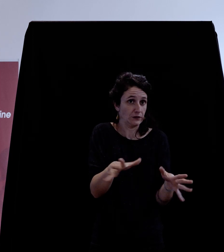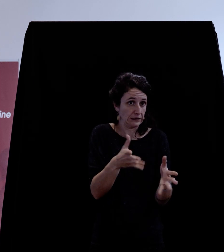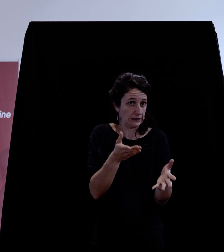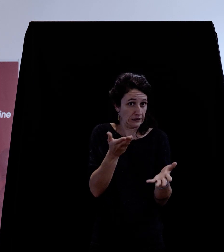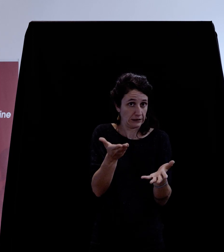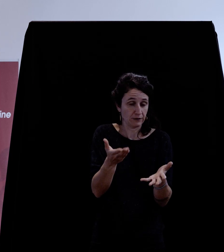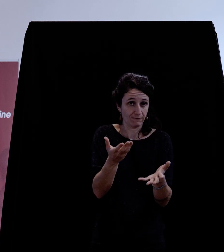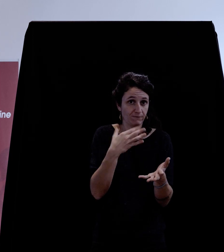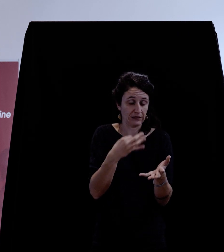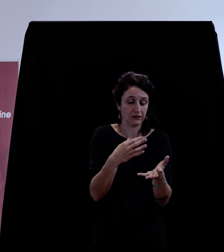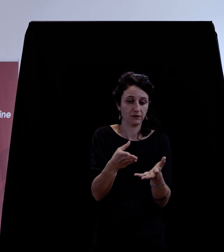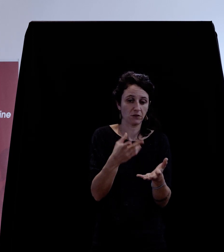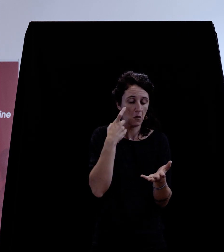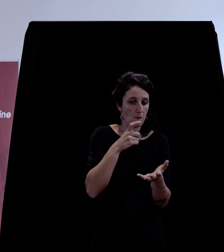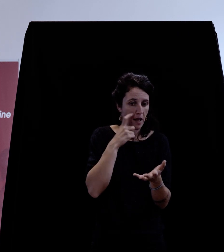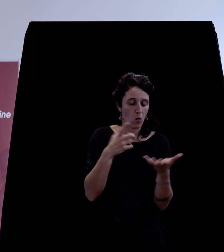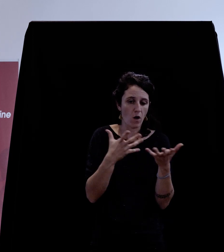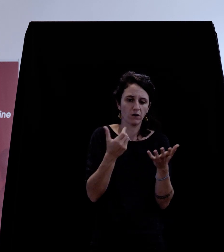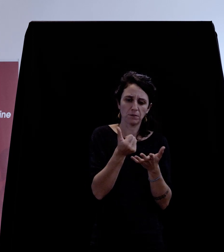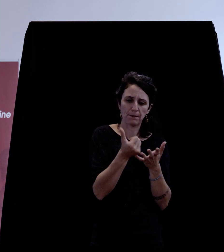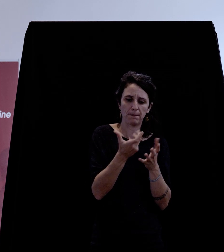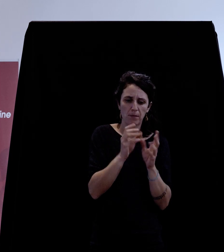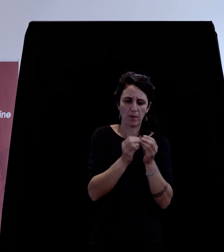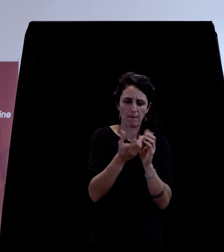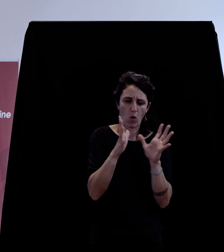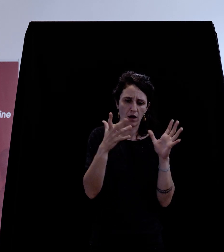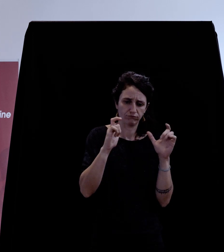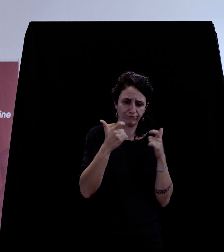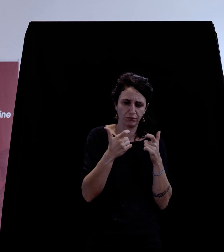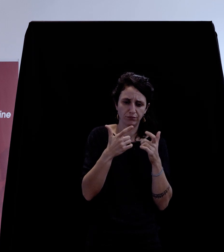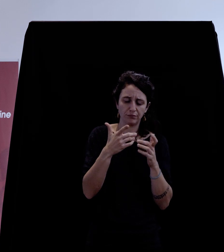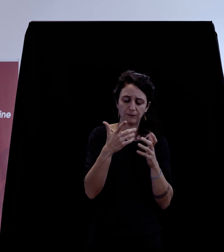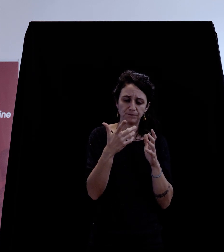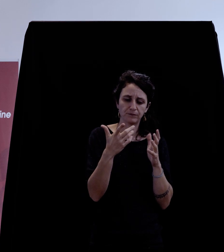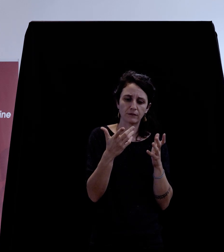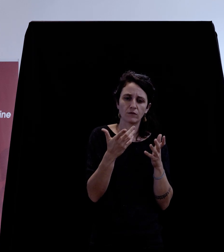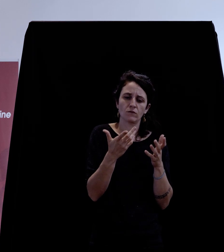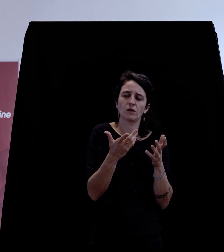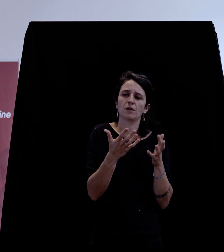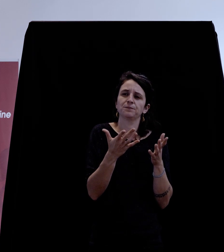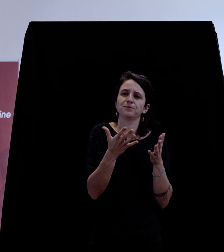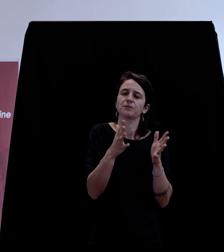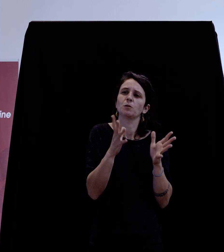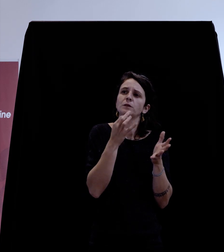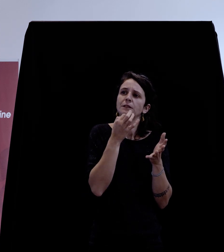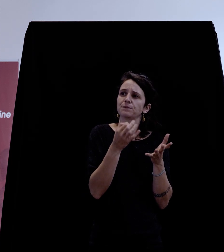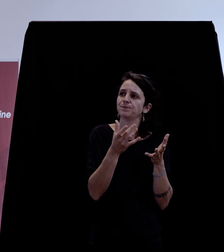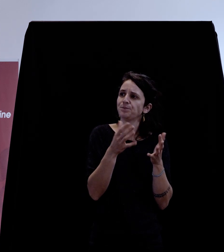managing his bowel movements. So let's help him manage them. So once we got him on a much better schedule for bowel